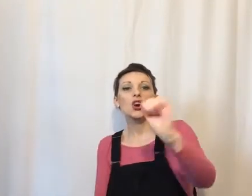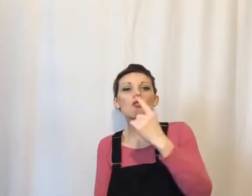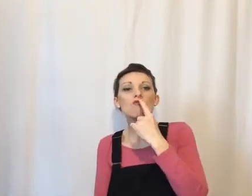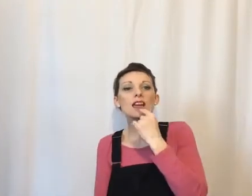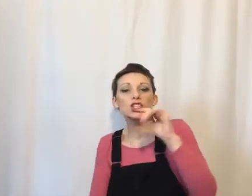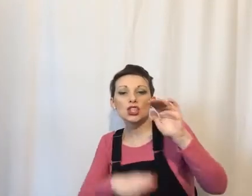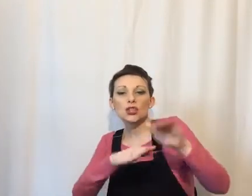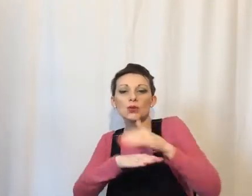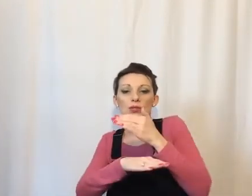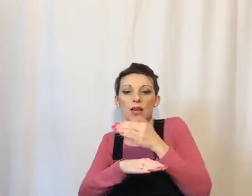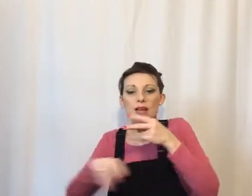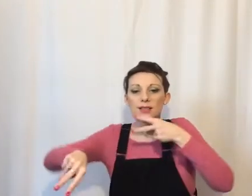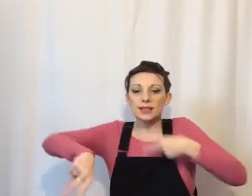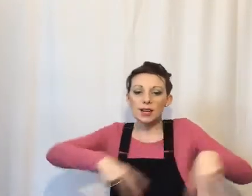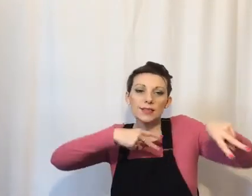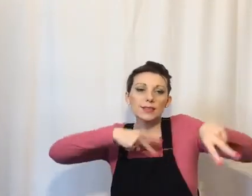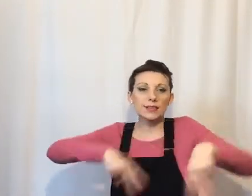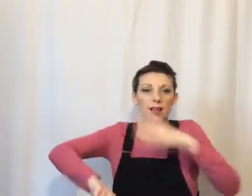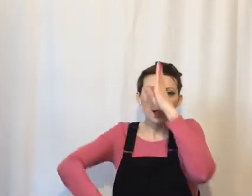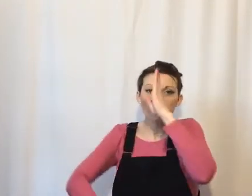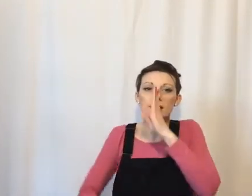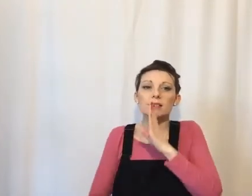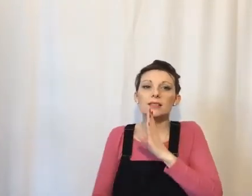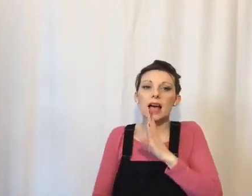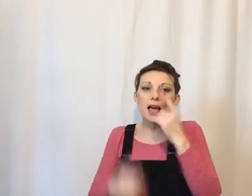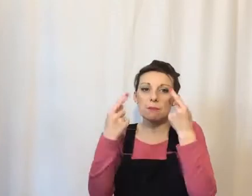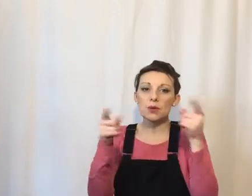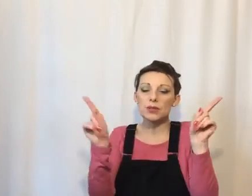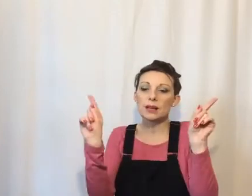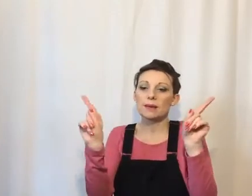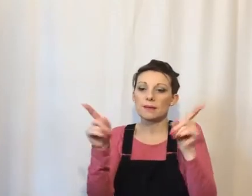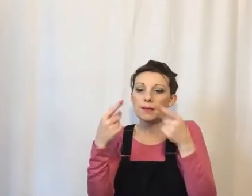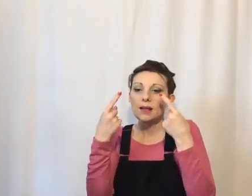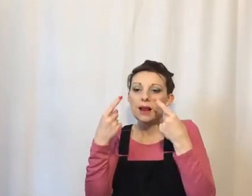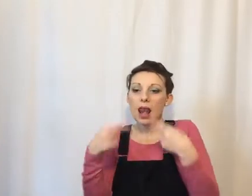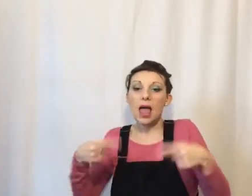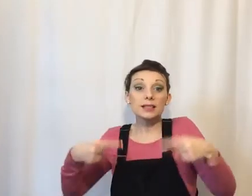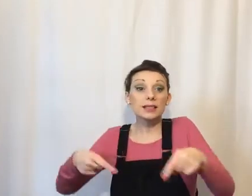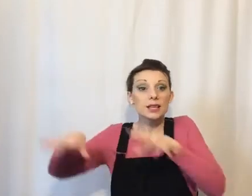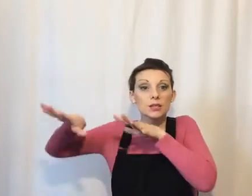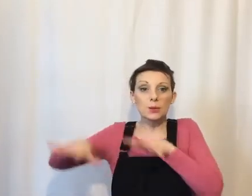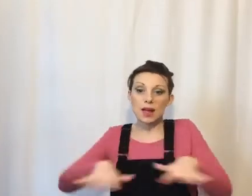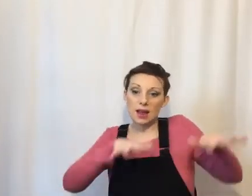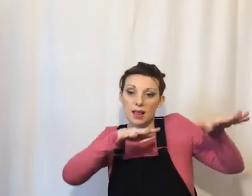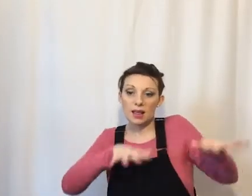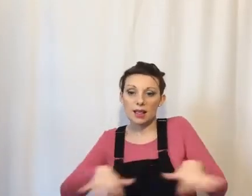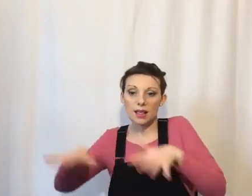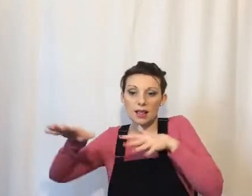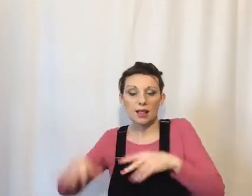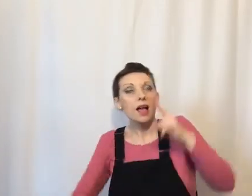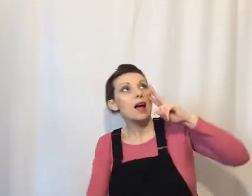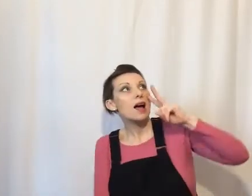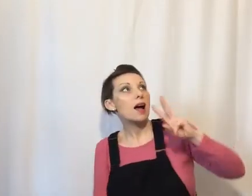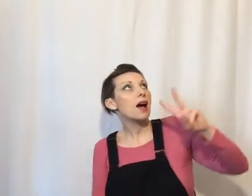Your red shoes, dance, sad. Let's sway. On